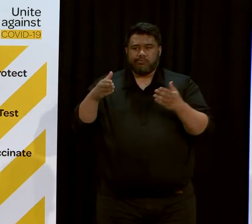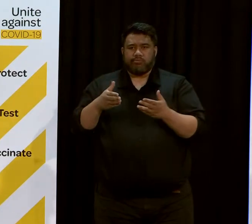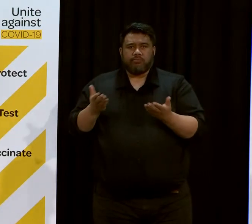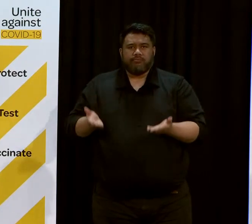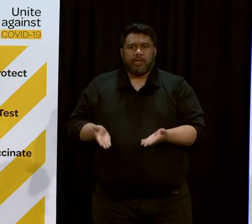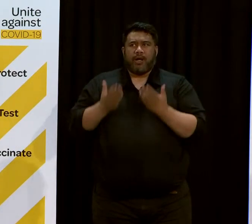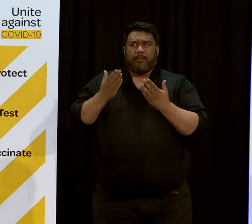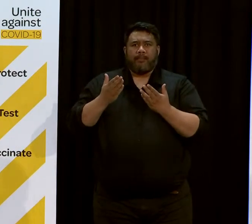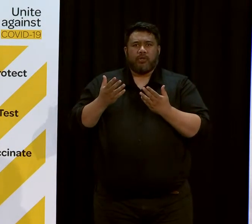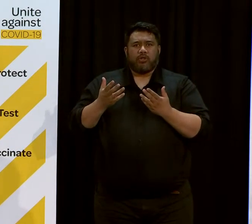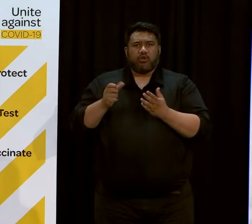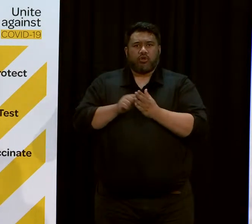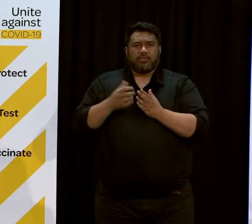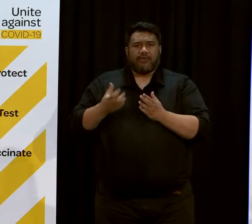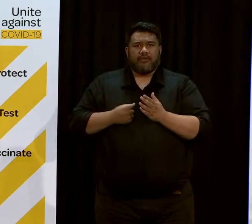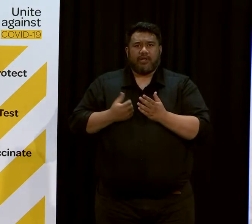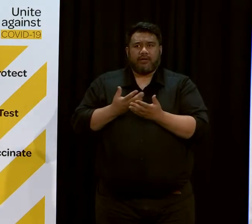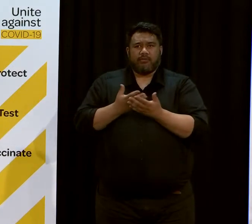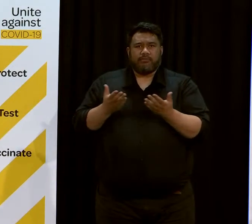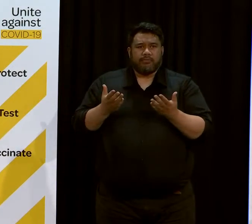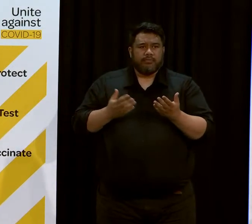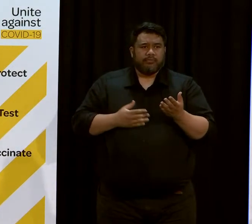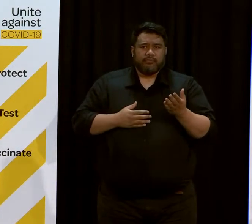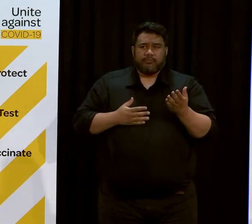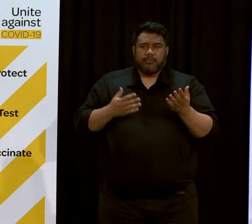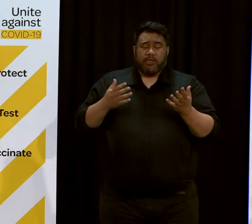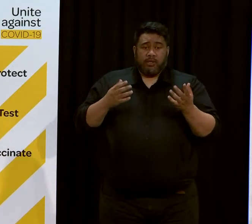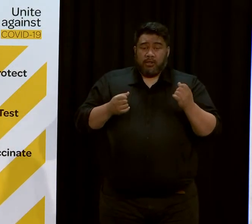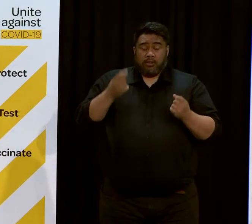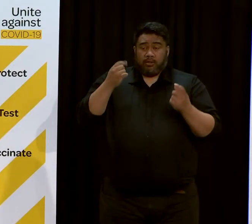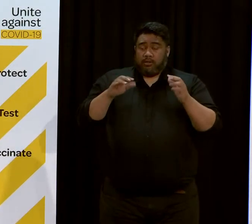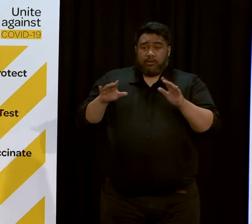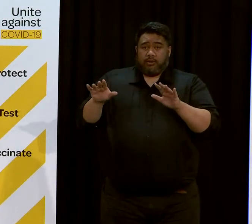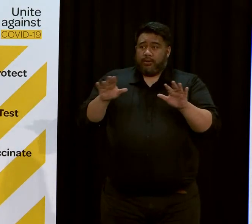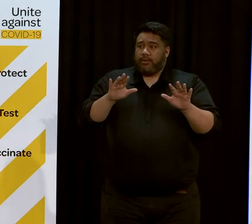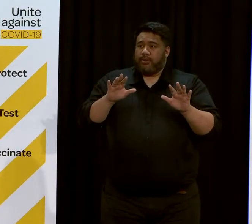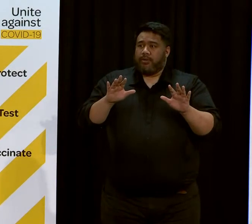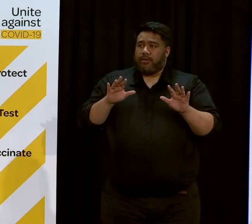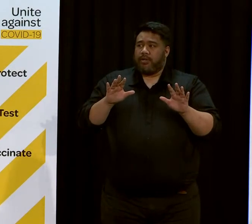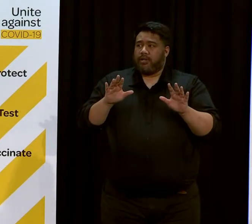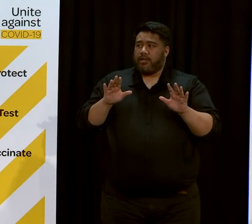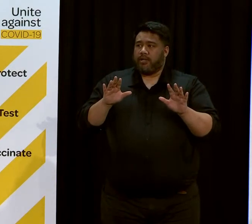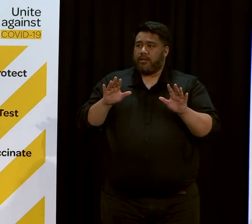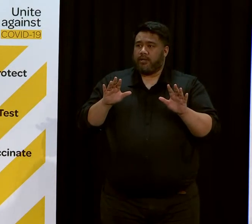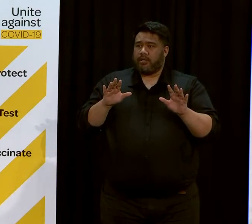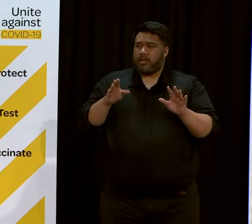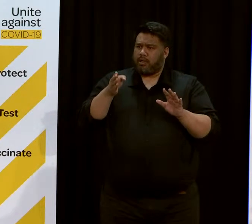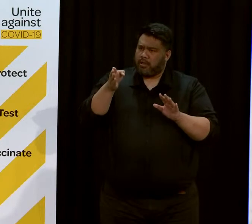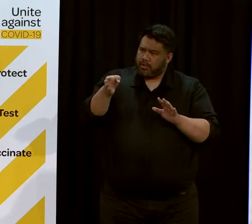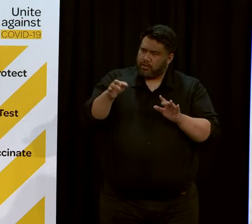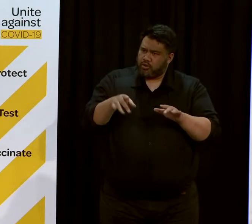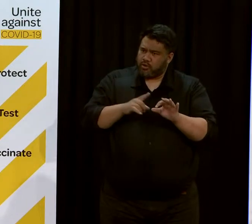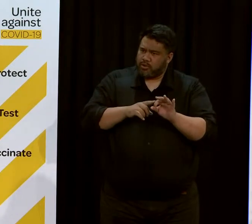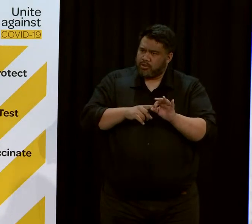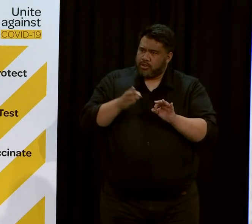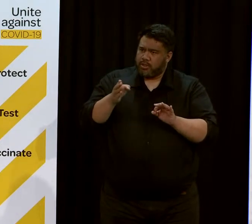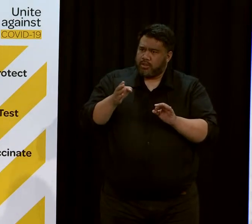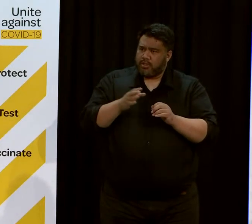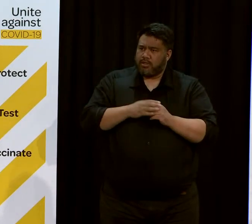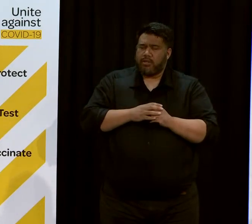for our low-income households. Yeah, sorry, I'm going to turn it. Look, I'll come to. You haven't had a question.